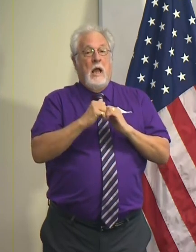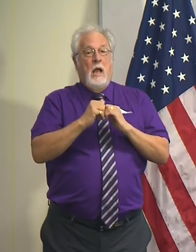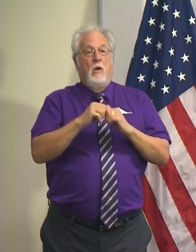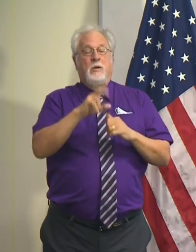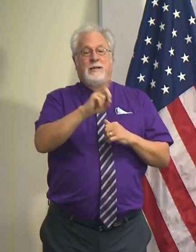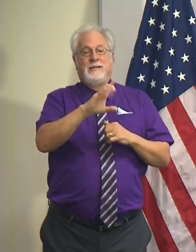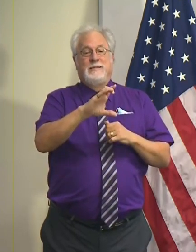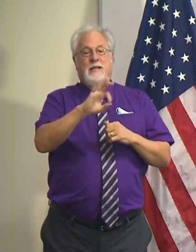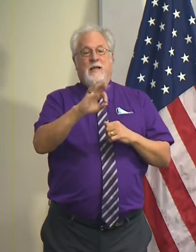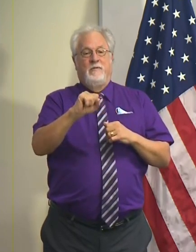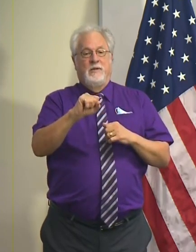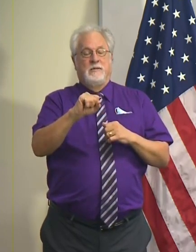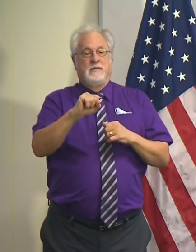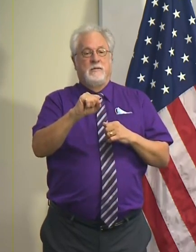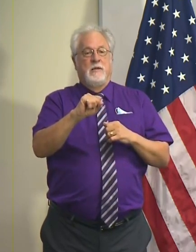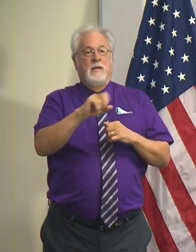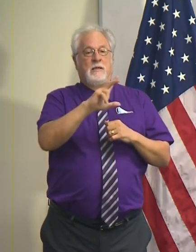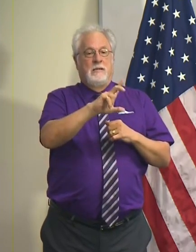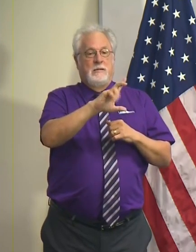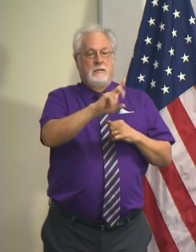the DCFS website,